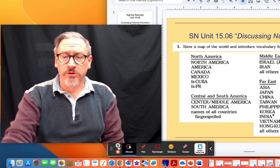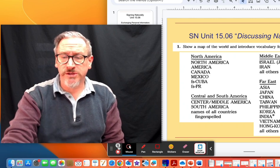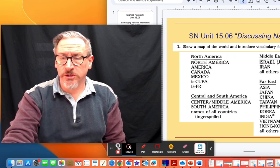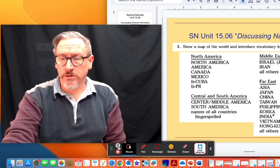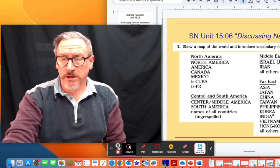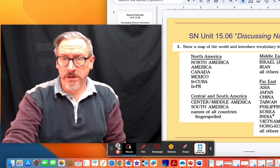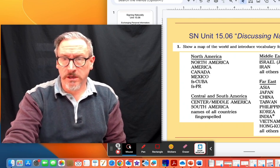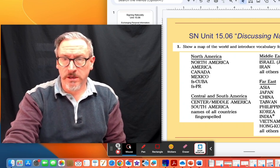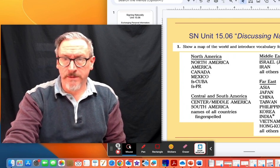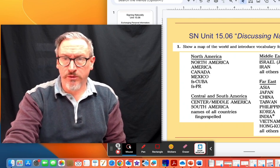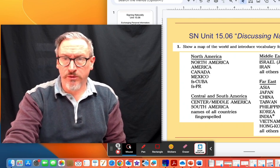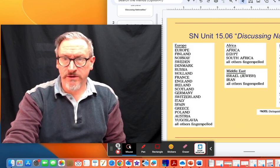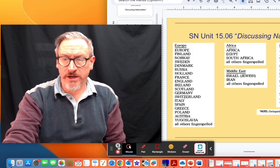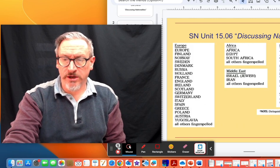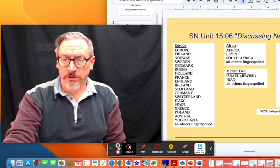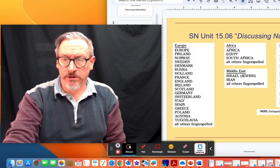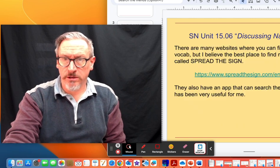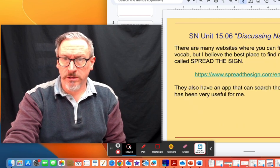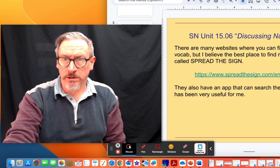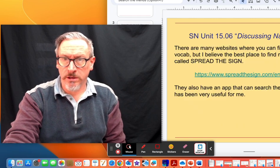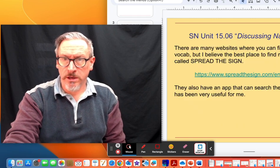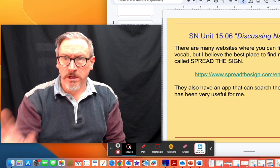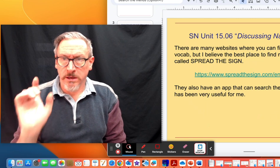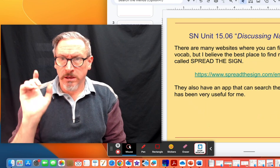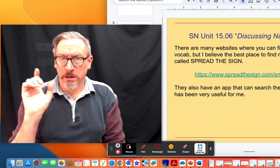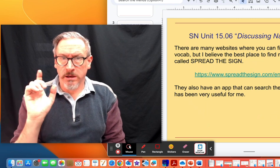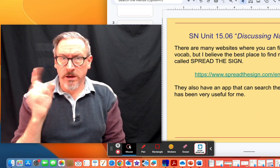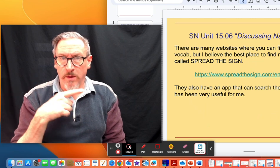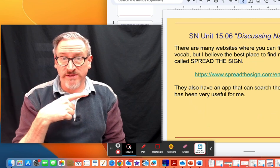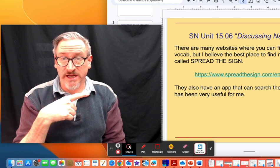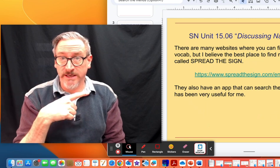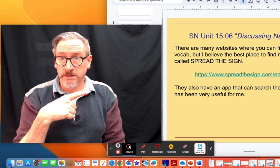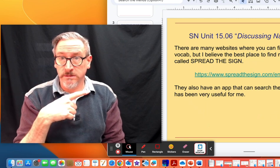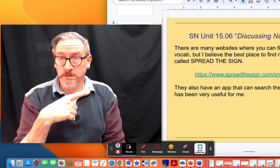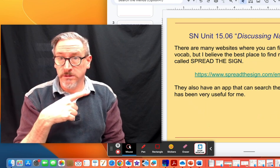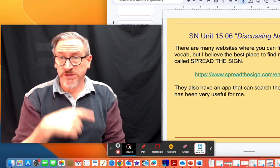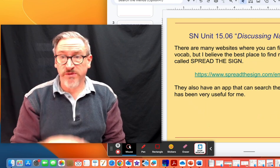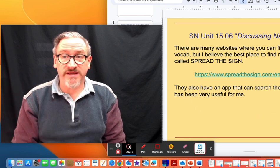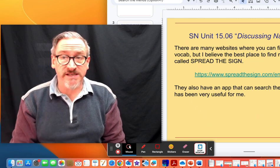There's also, I put down here, a website,